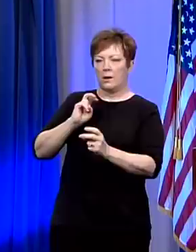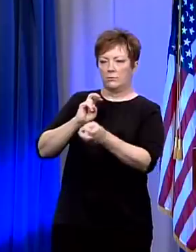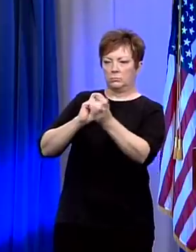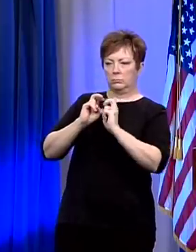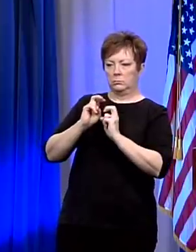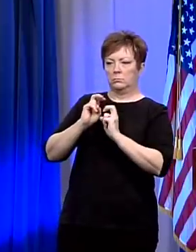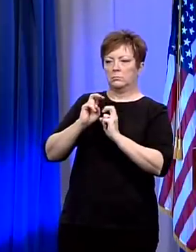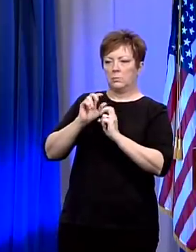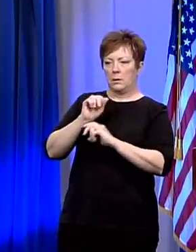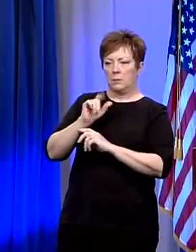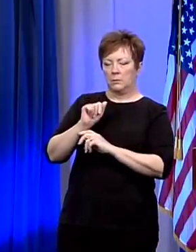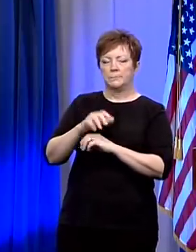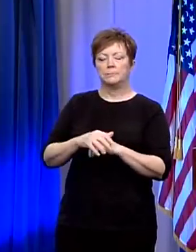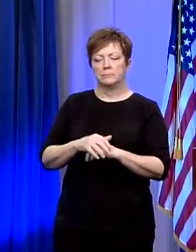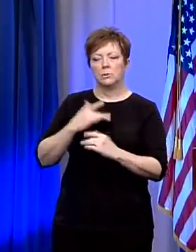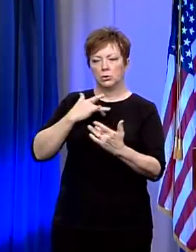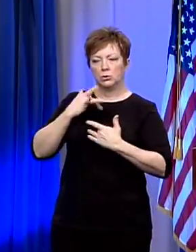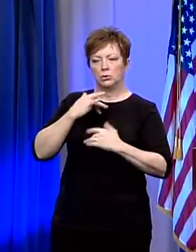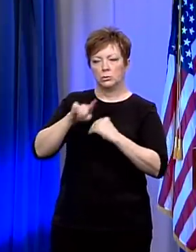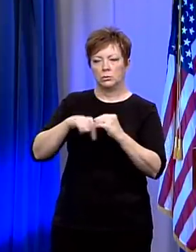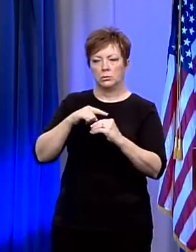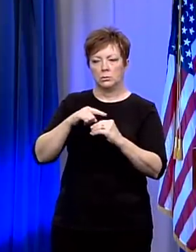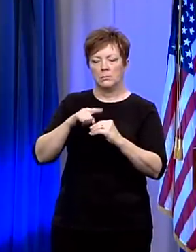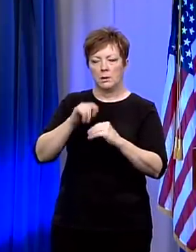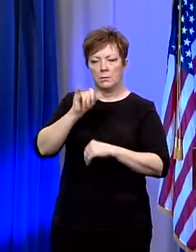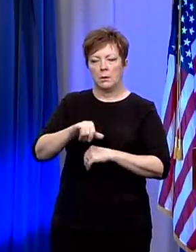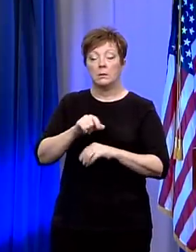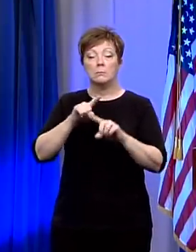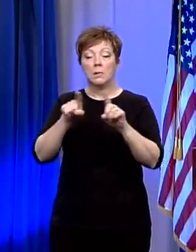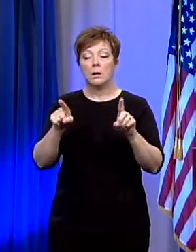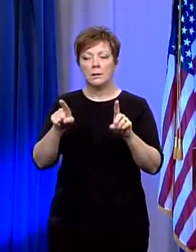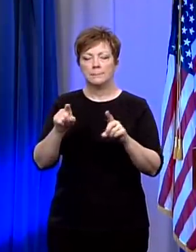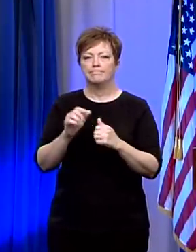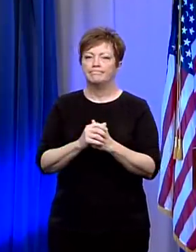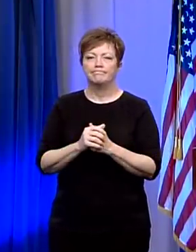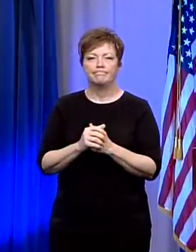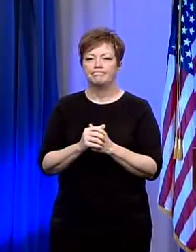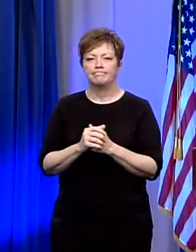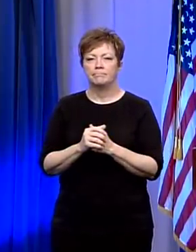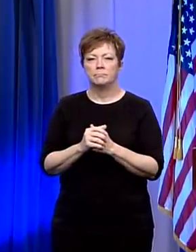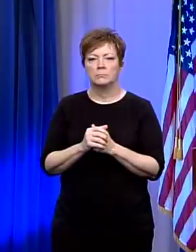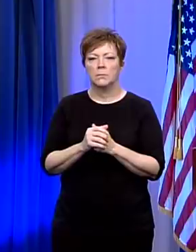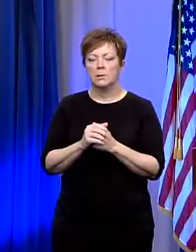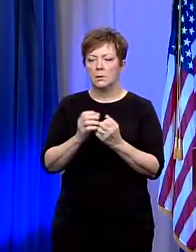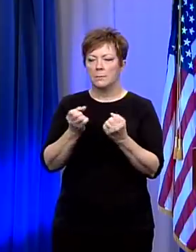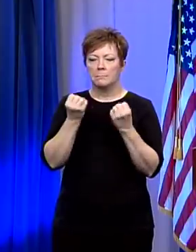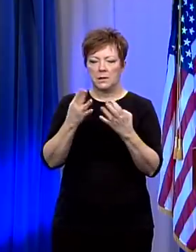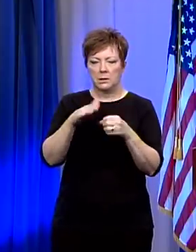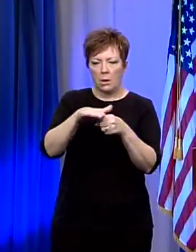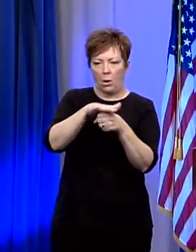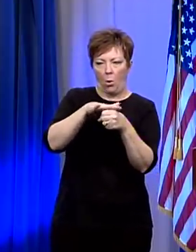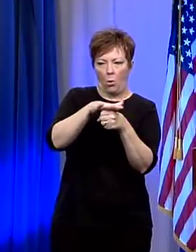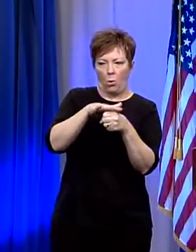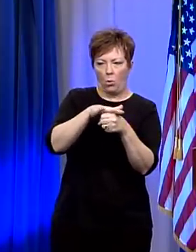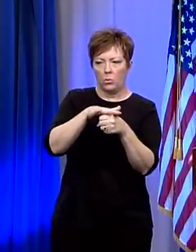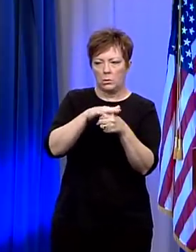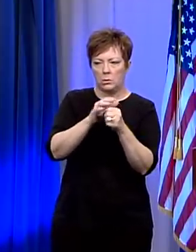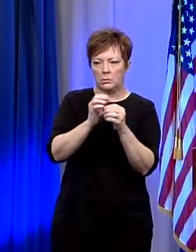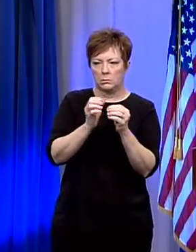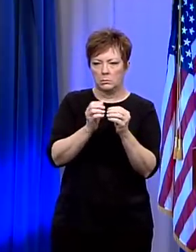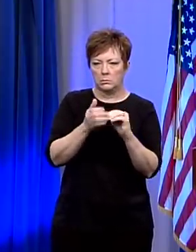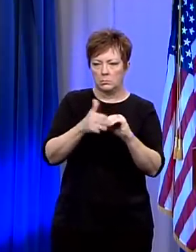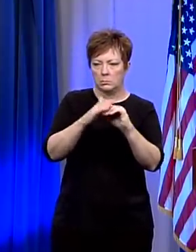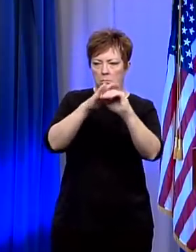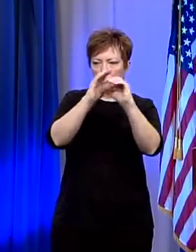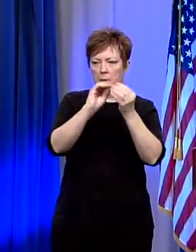certainly concerning, but would not factor as much in that decision as having lots of local transmission. We